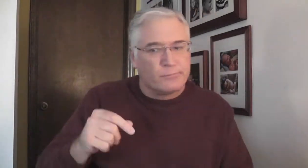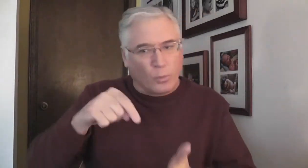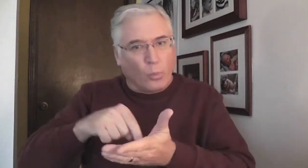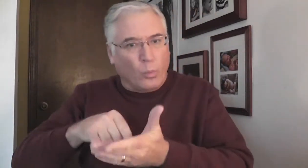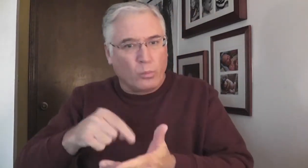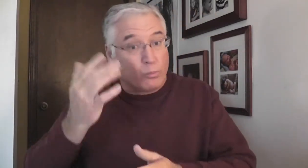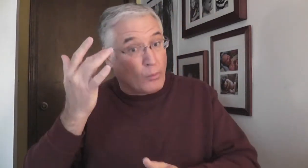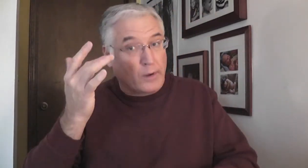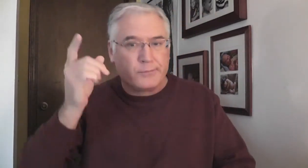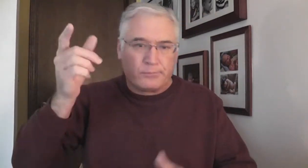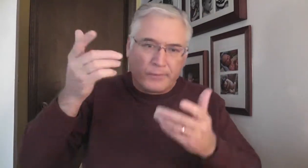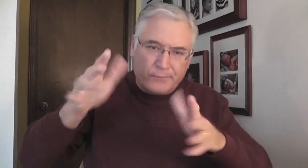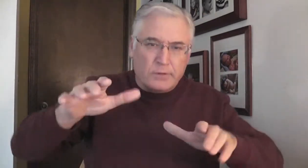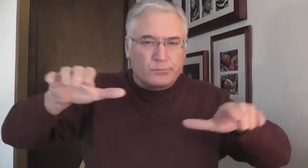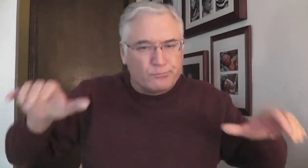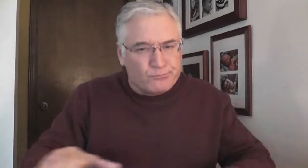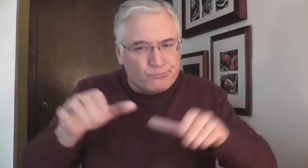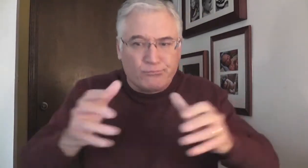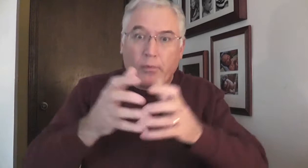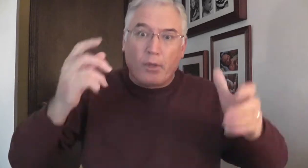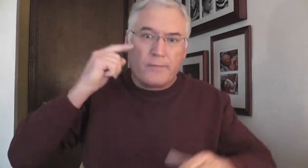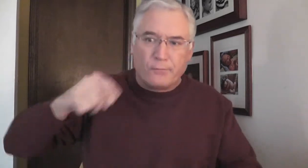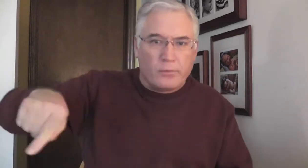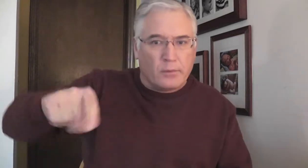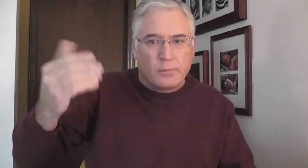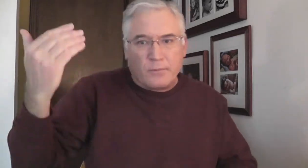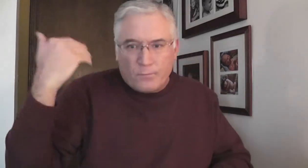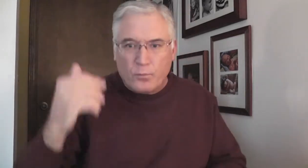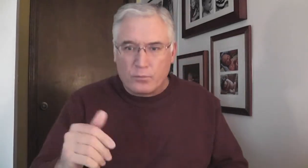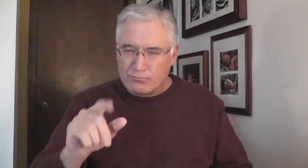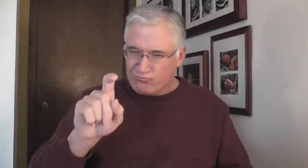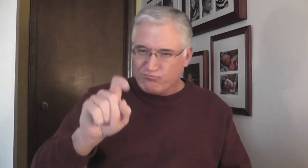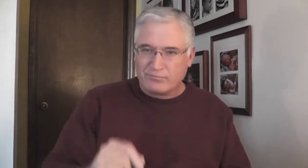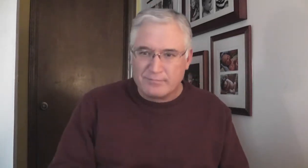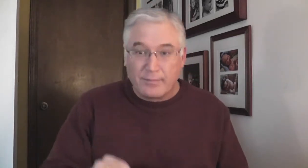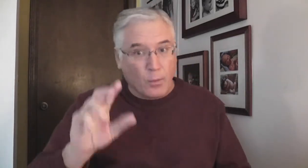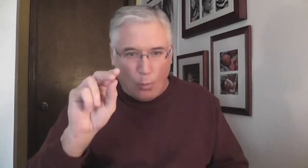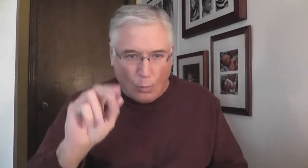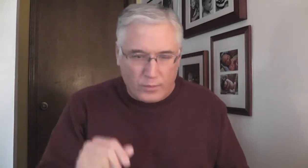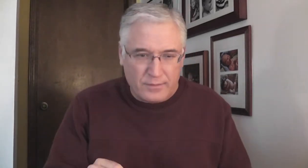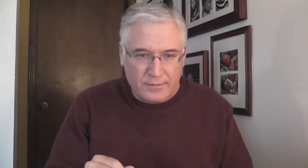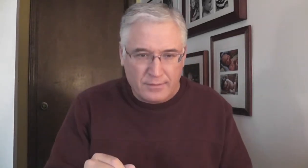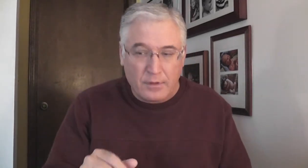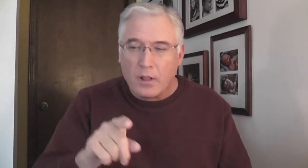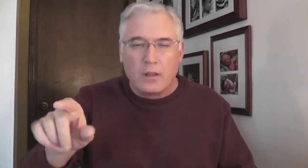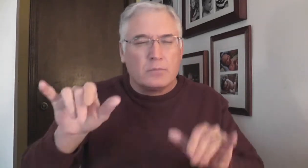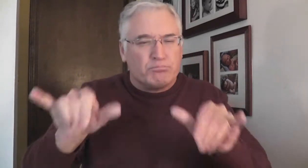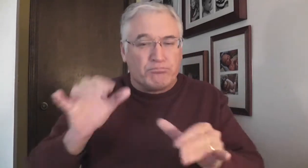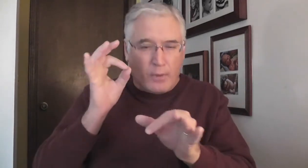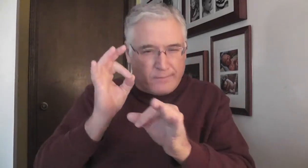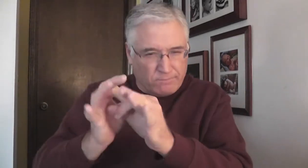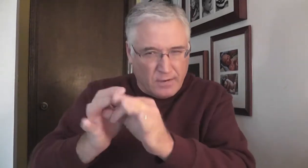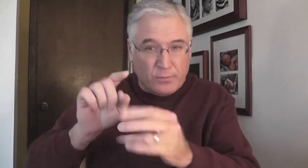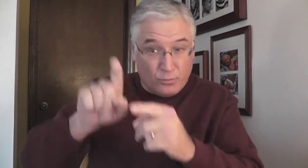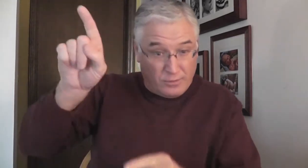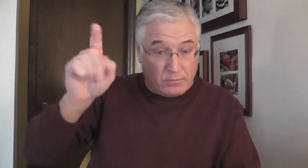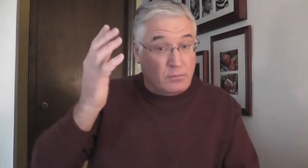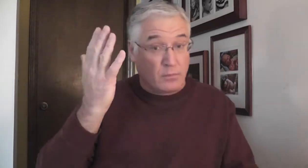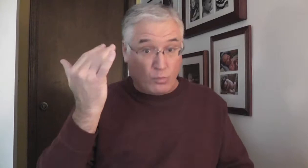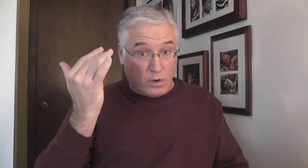Lord, had to serve him because he had done things for them in the past. No. They were faithful